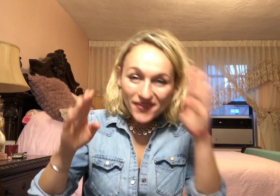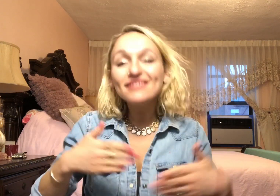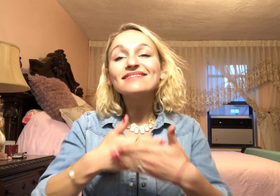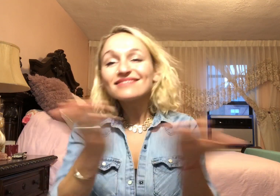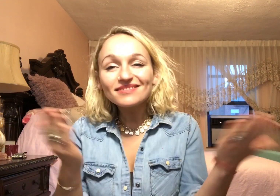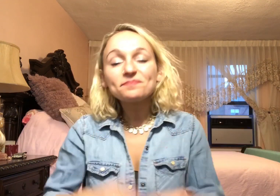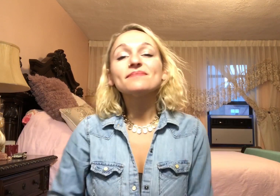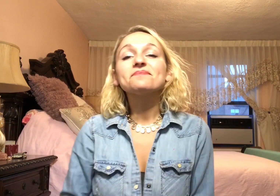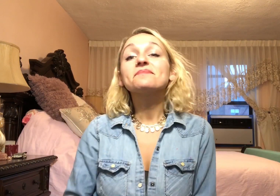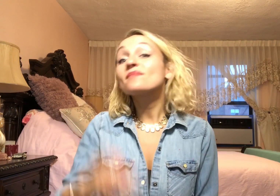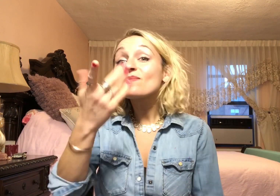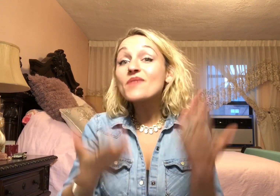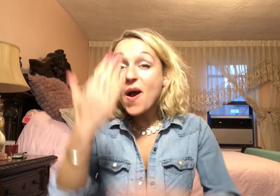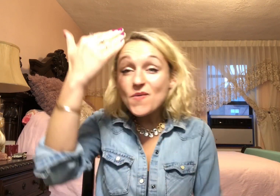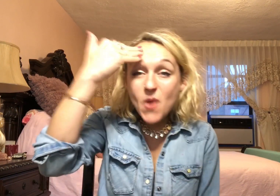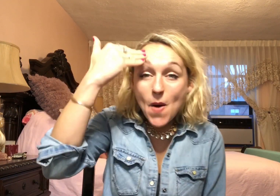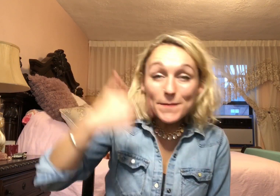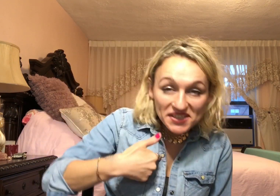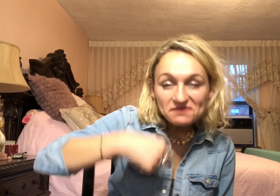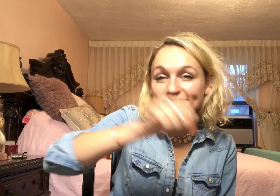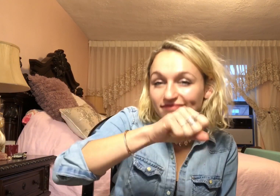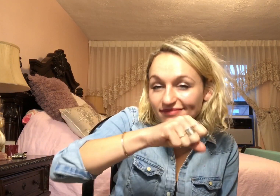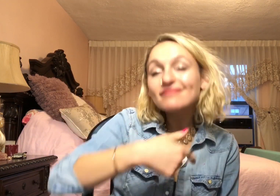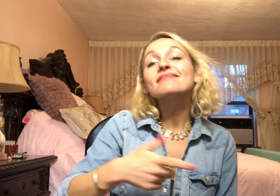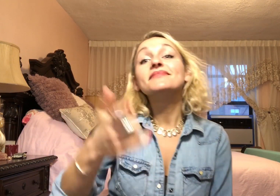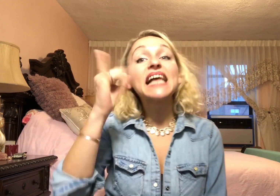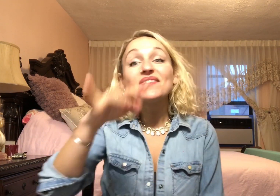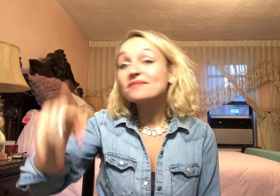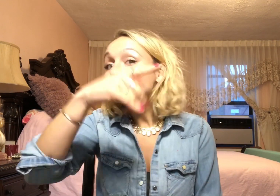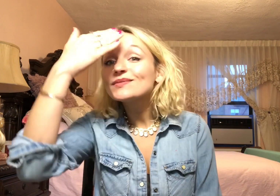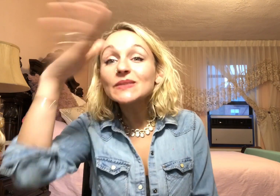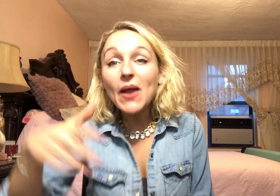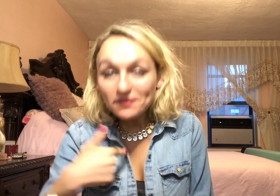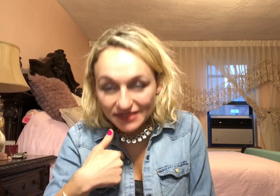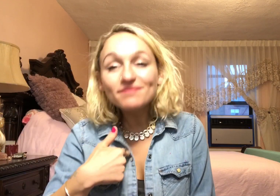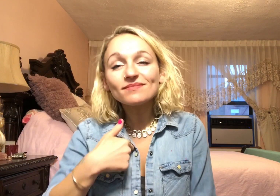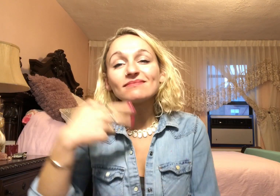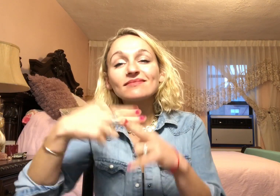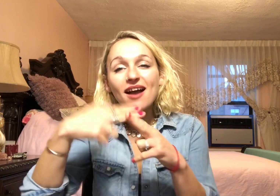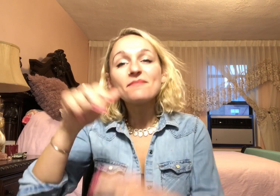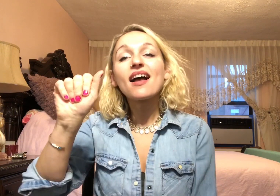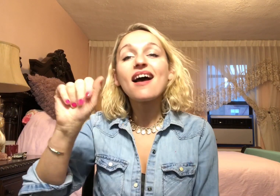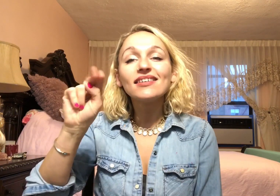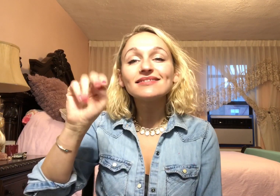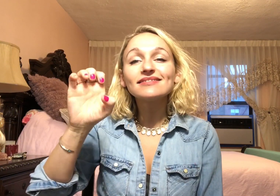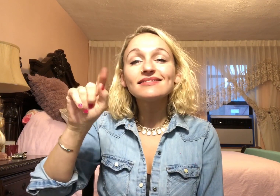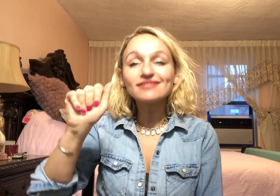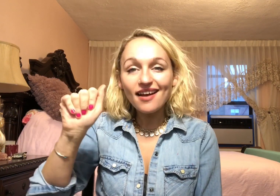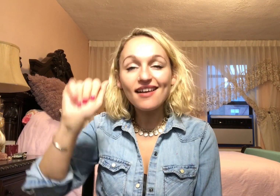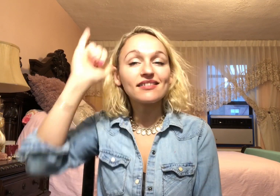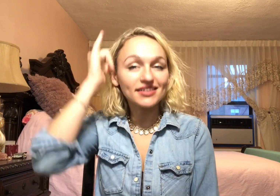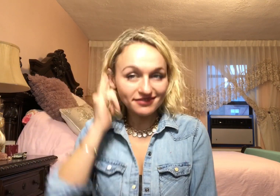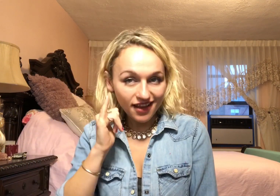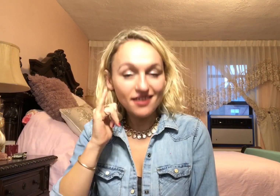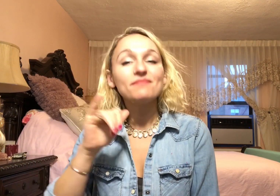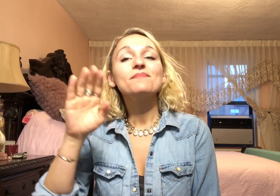Hello, one and all. Some of you may already know me, but for those of you who don't, my name is Anita, fun like